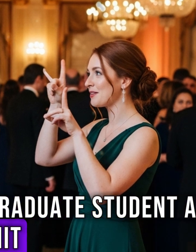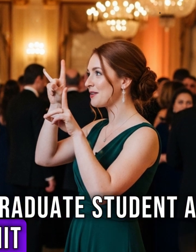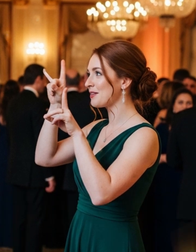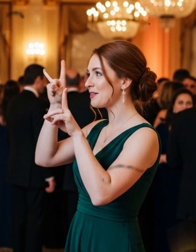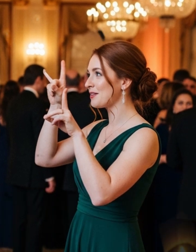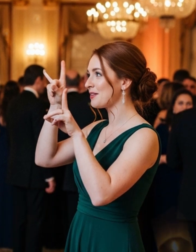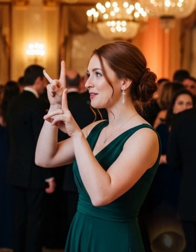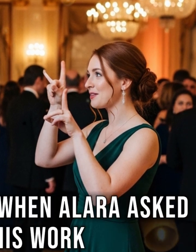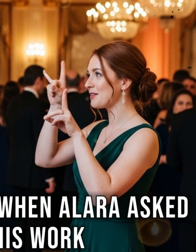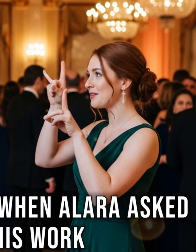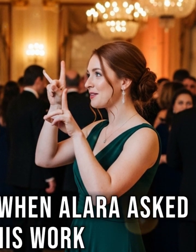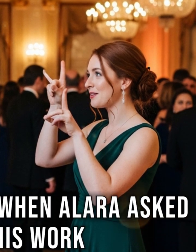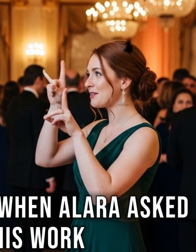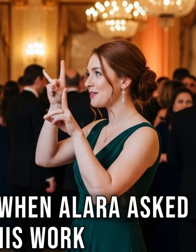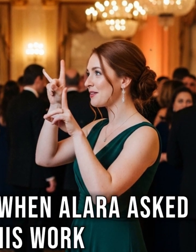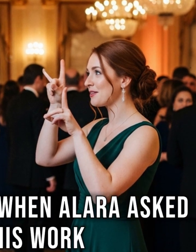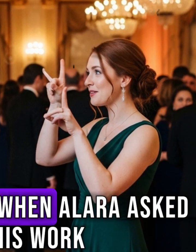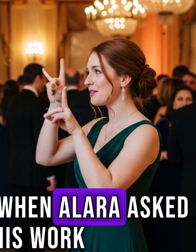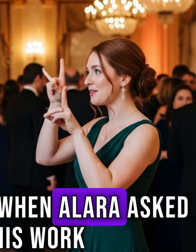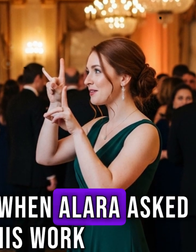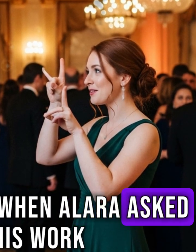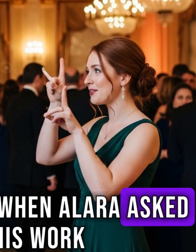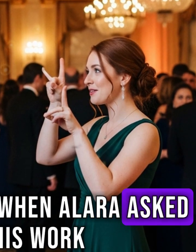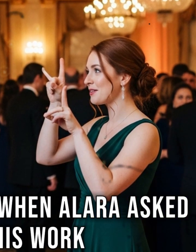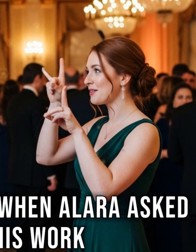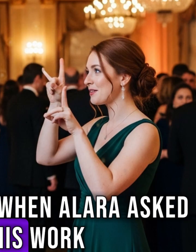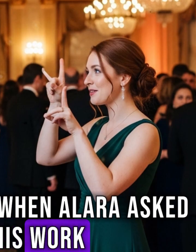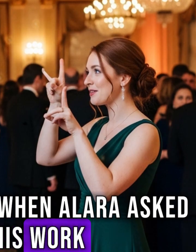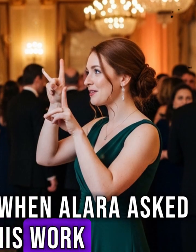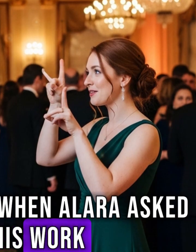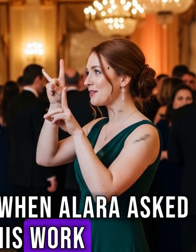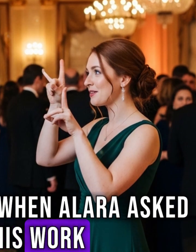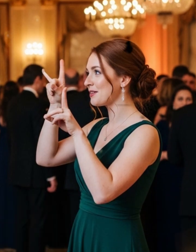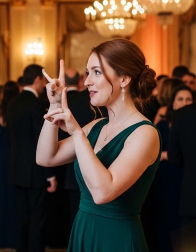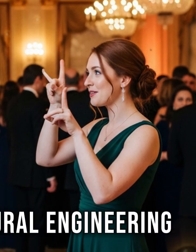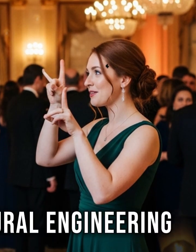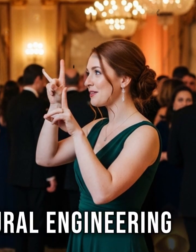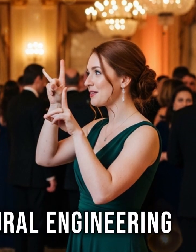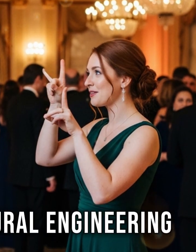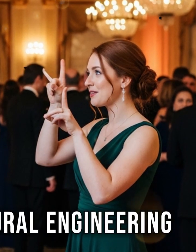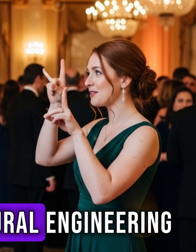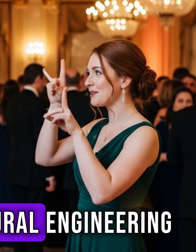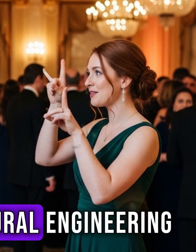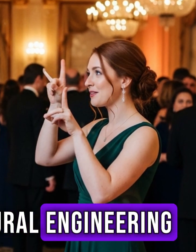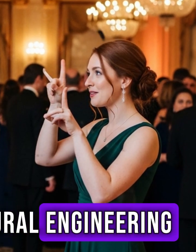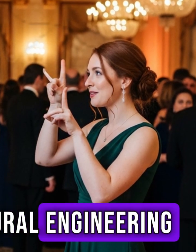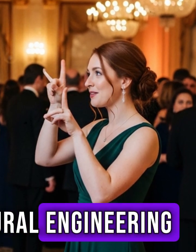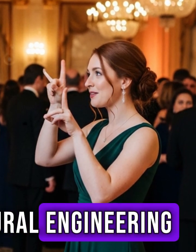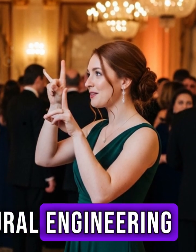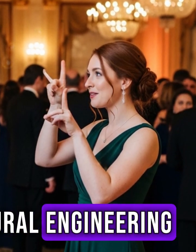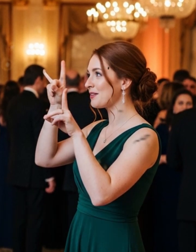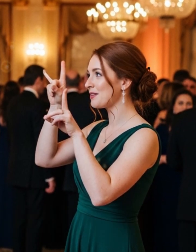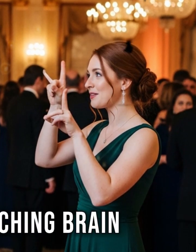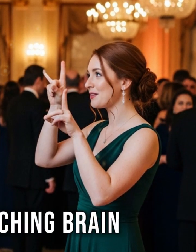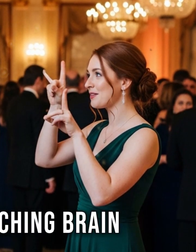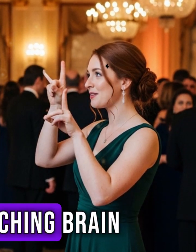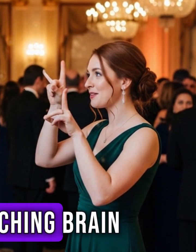MIT," Julian explained when Elara asked about his work. "Majoring in neural engineering. I'm